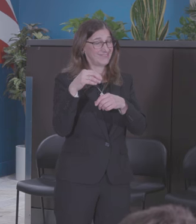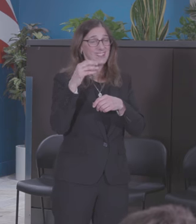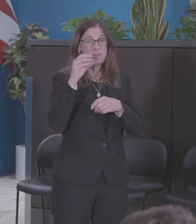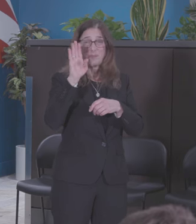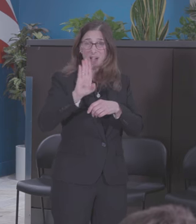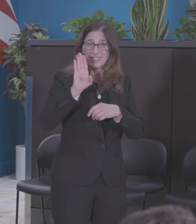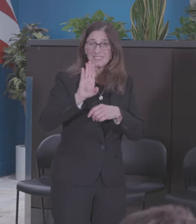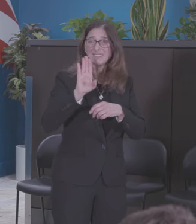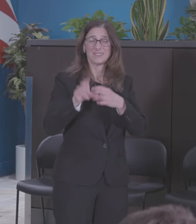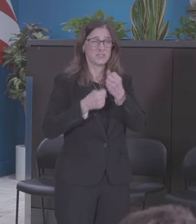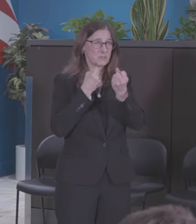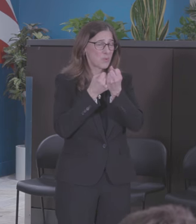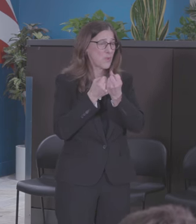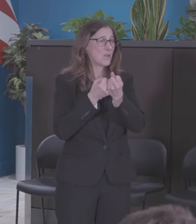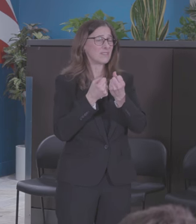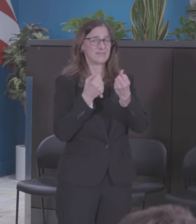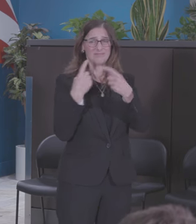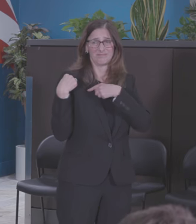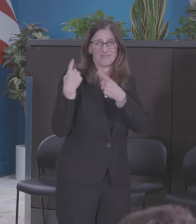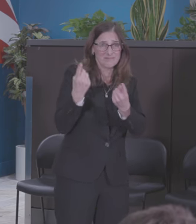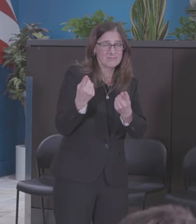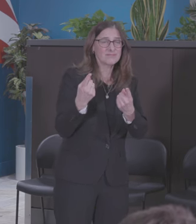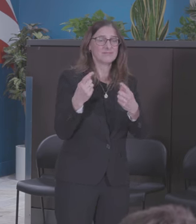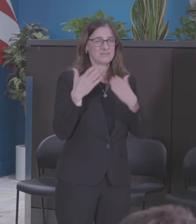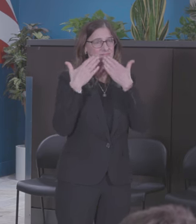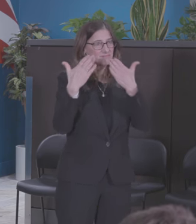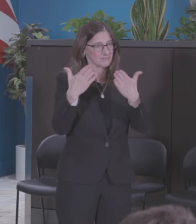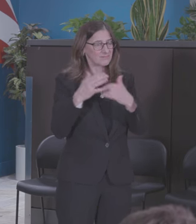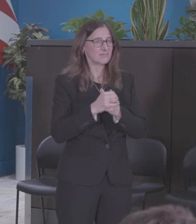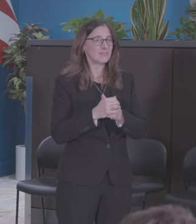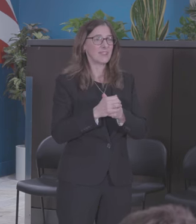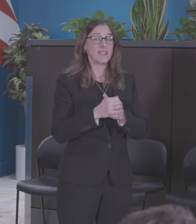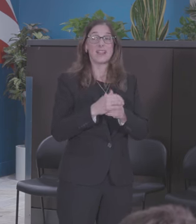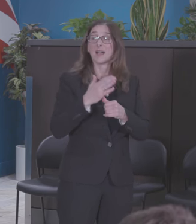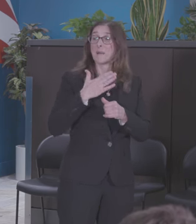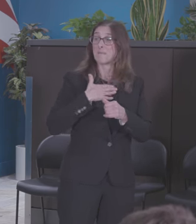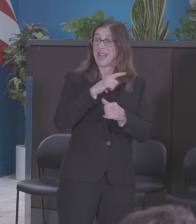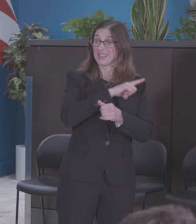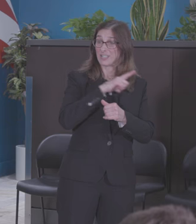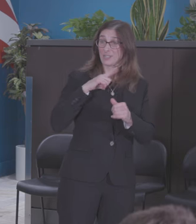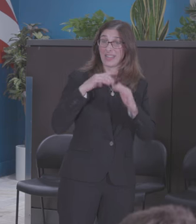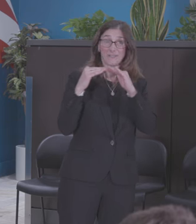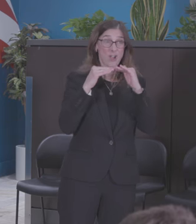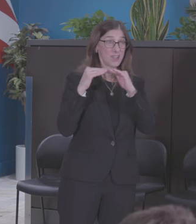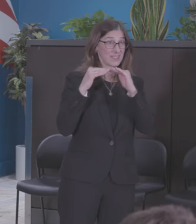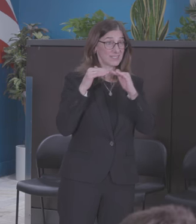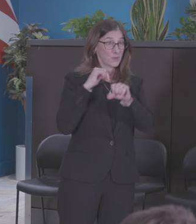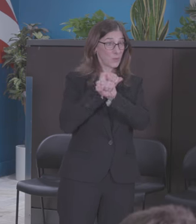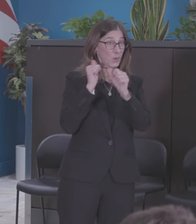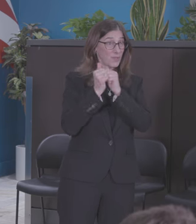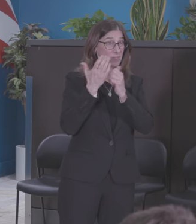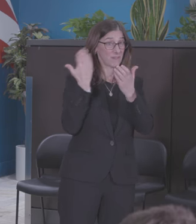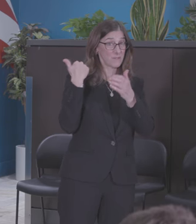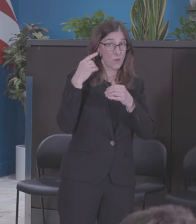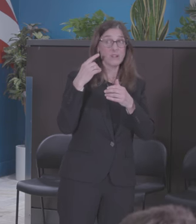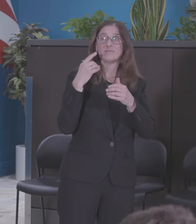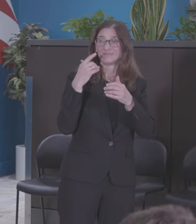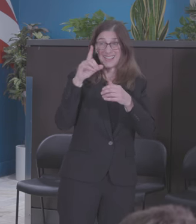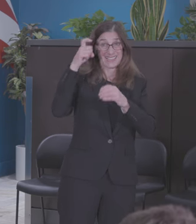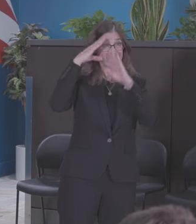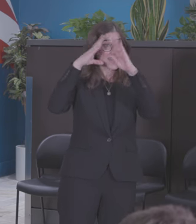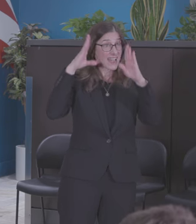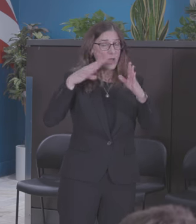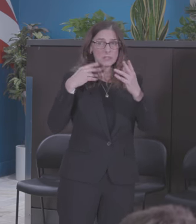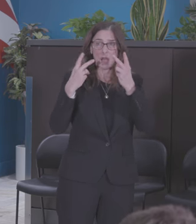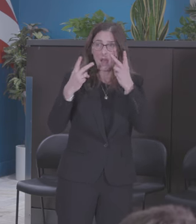and an ally, and it's great to be with you all. And to my former legislative colleagues, I learned in the State House how to support veterans at a policy